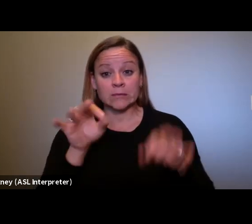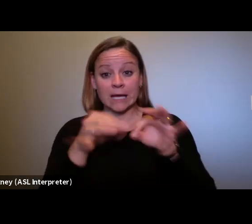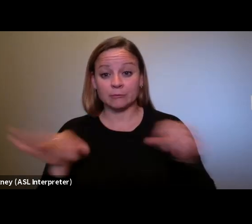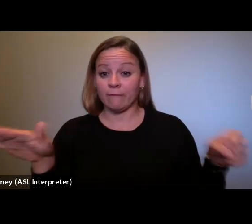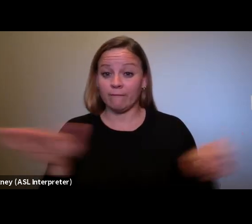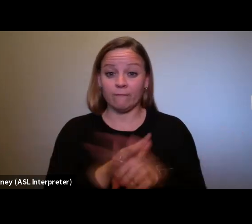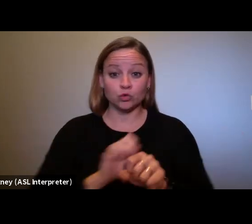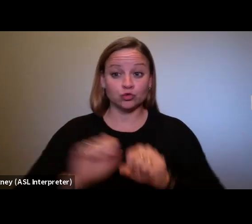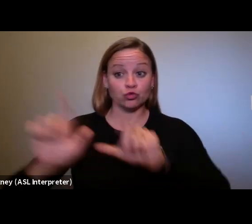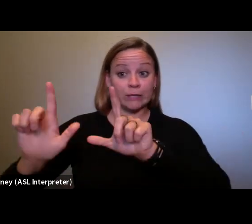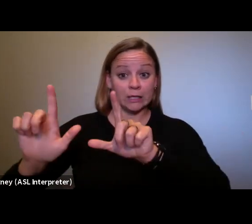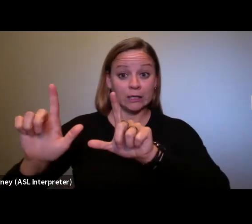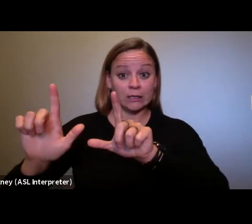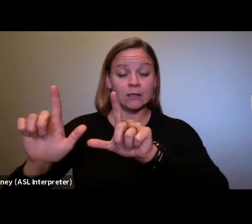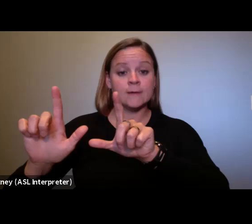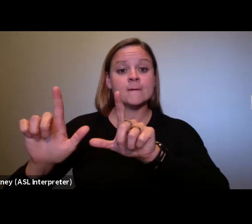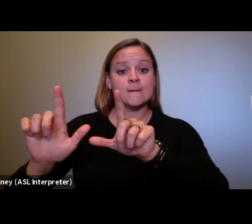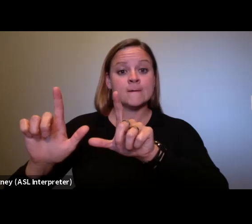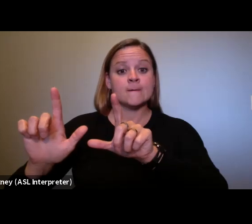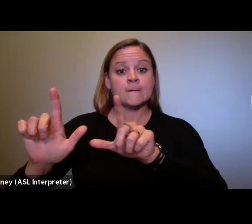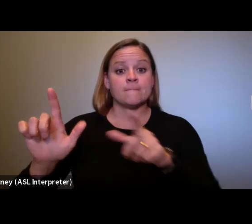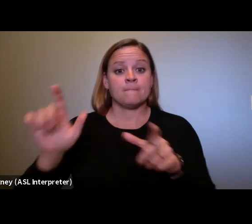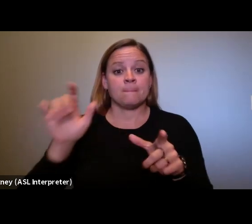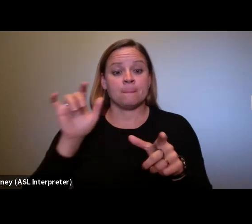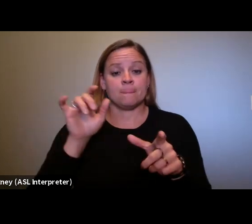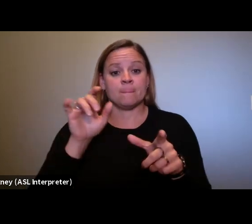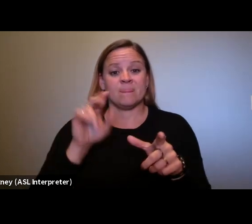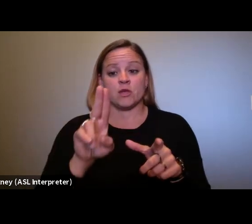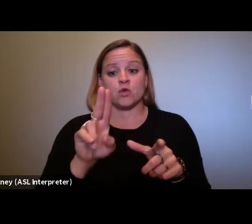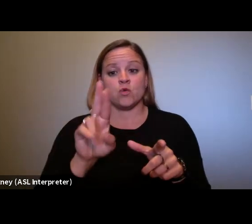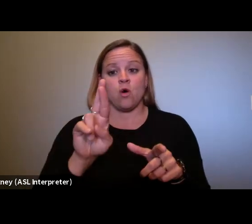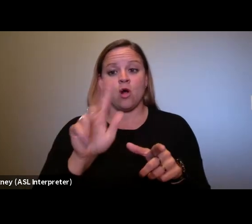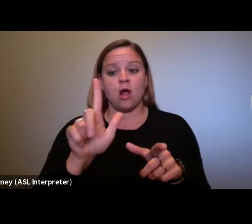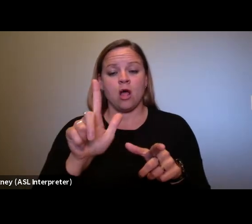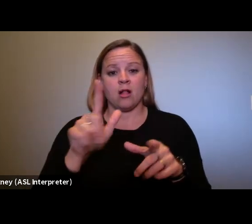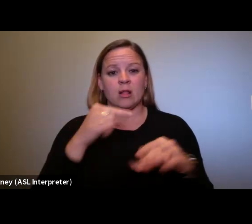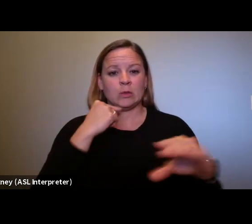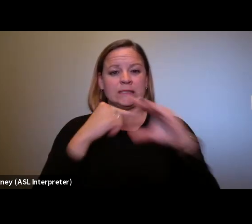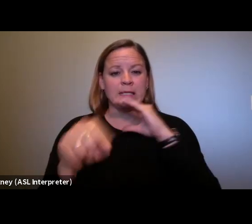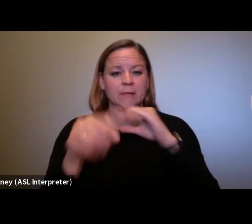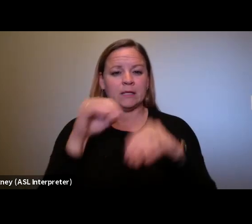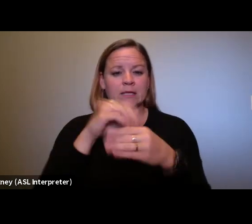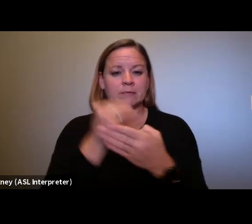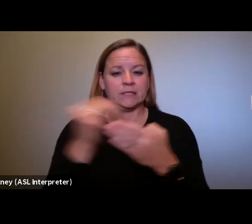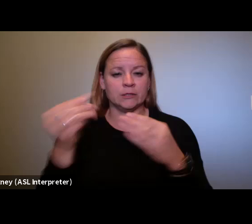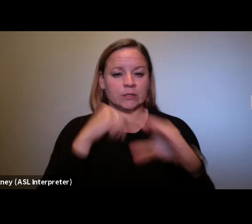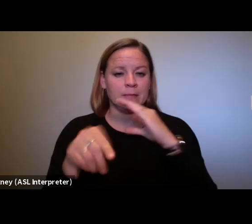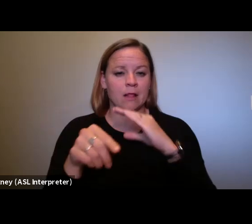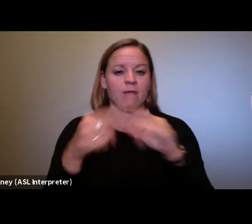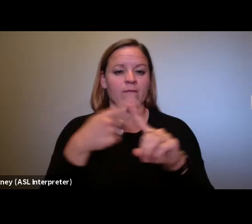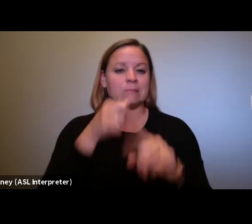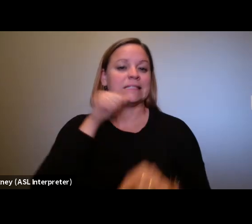screen outside of Zoom, that URL was sent to you in the materials email that you received yesterday.